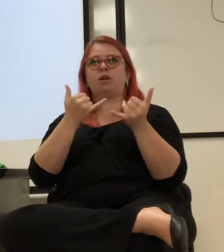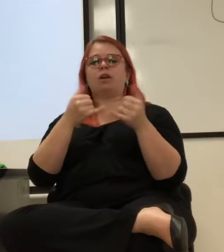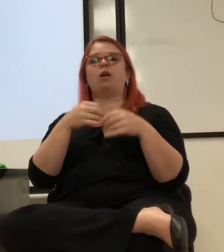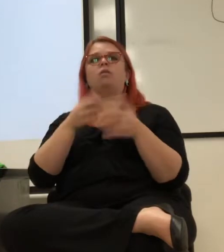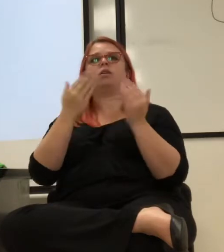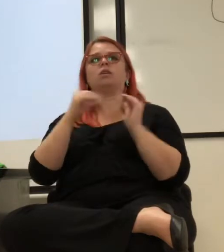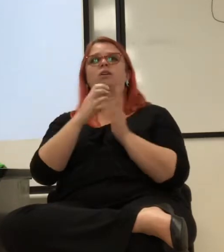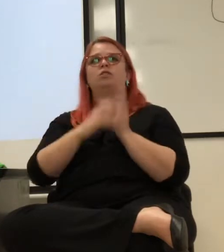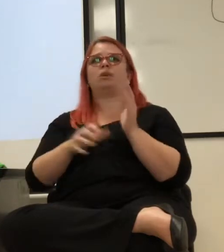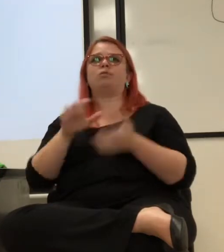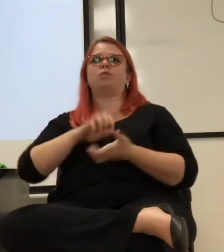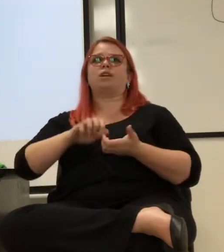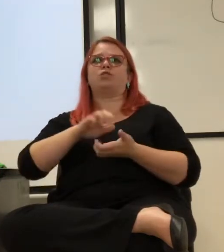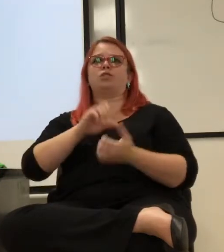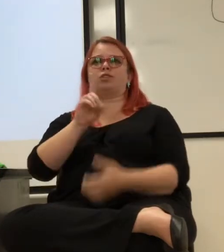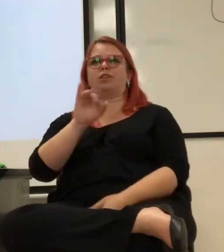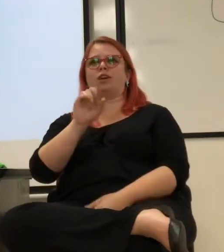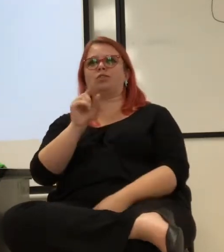digestion.